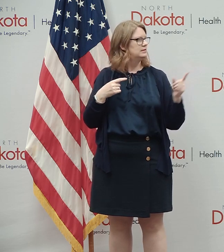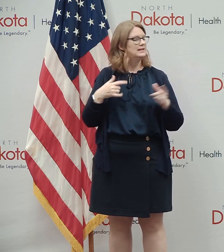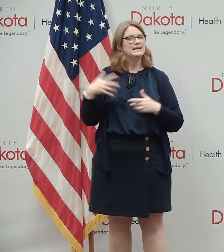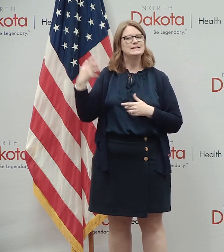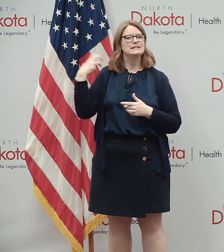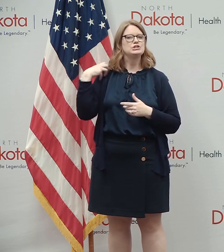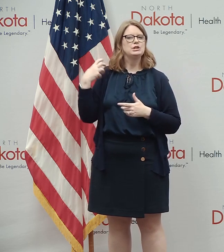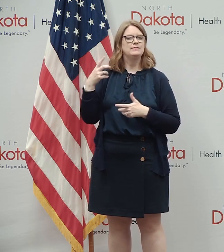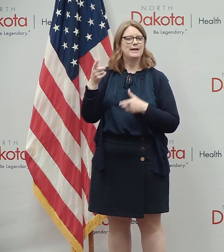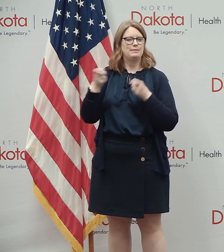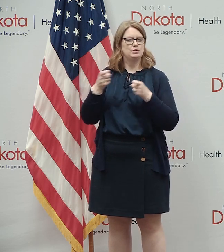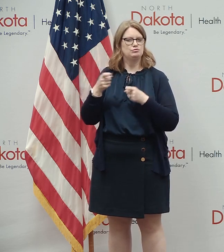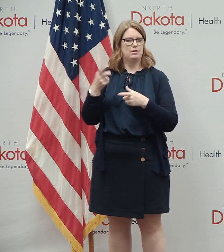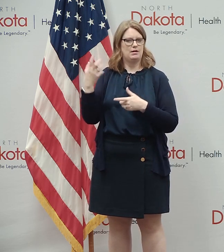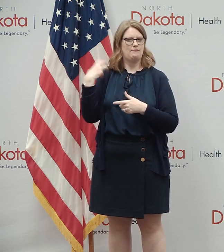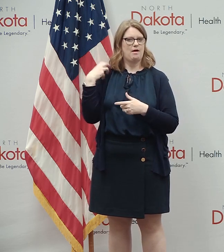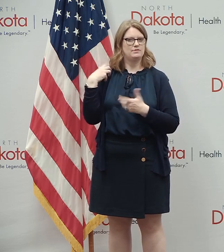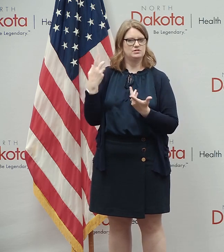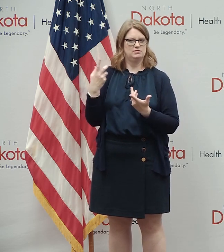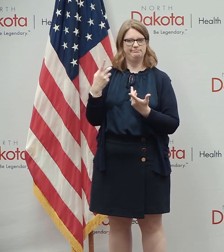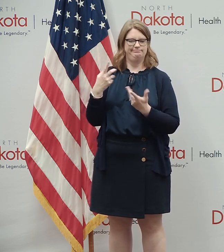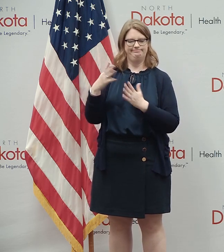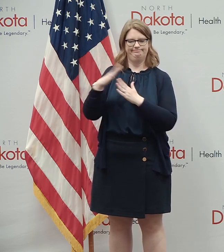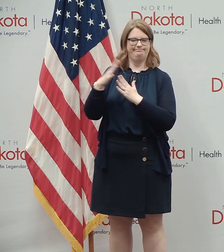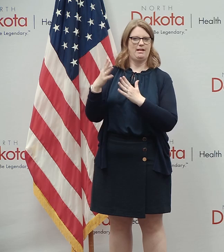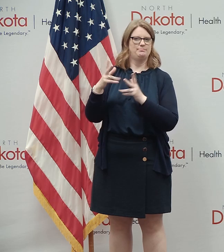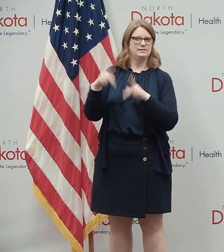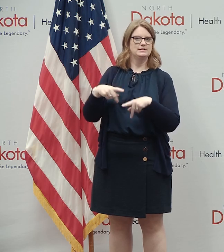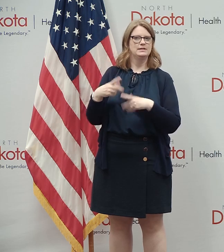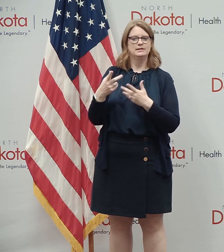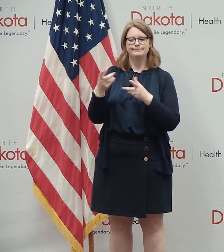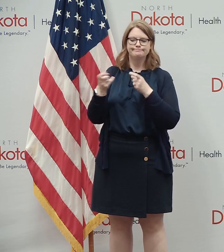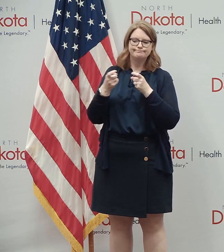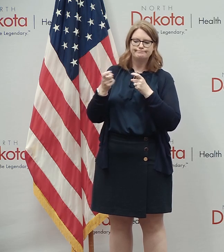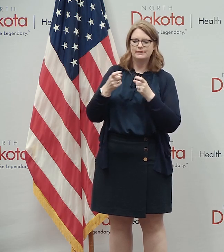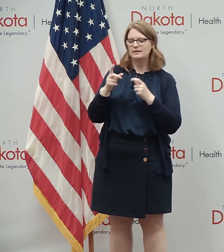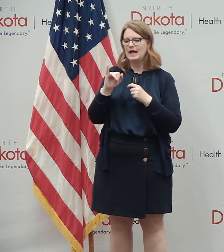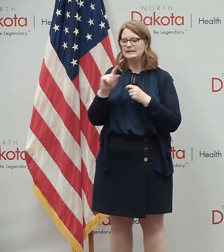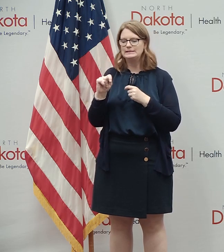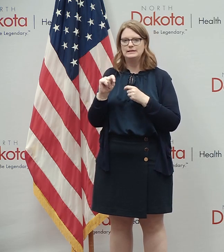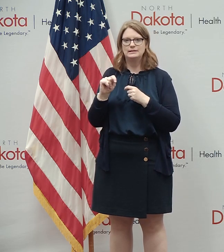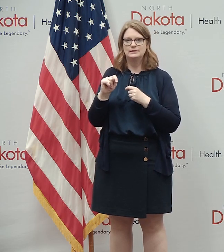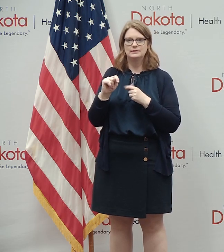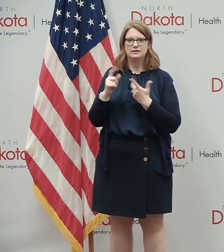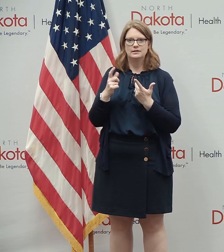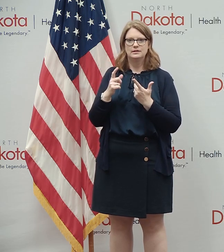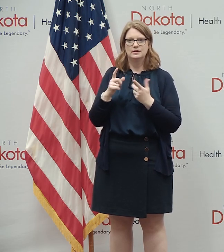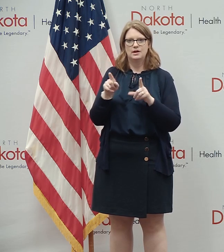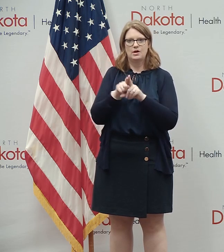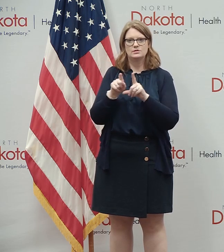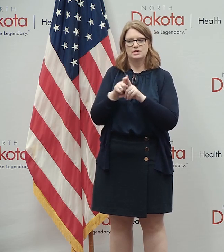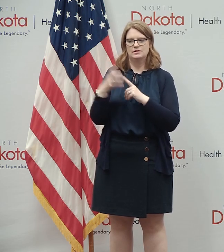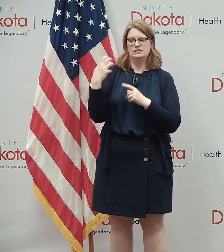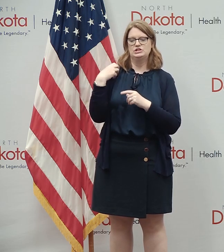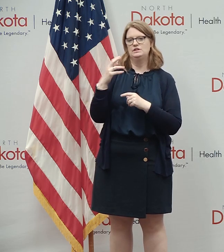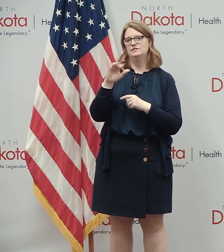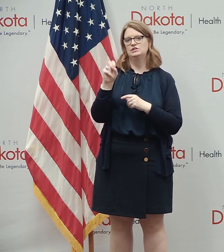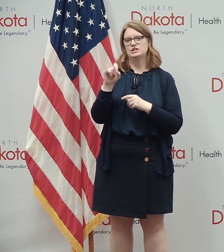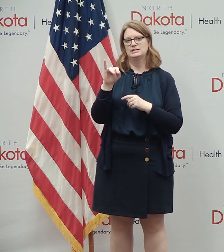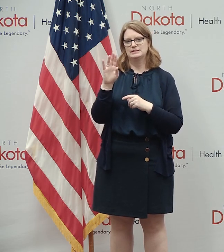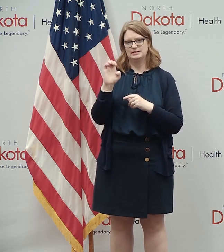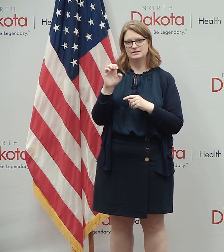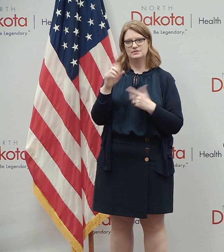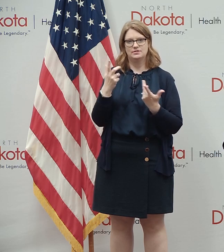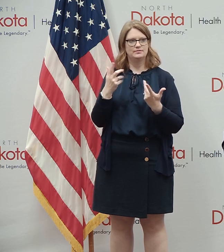Administrative Officer overseeing every aspect of personnel and IT. So he's also a Chief Executive as well as a Chief Justice. And